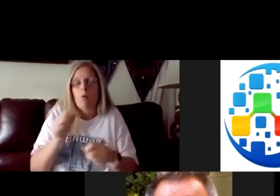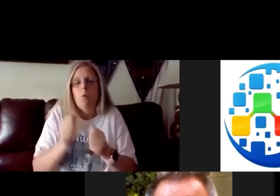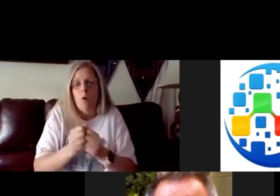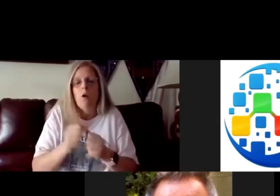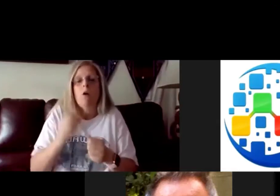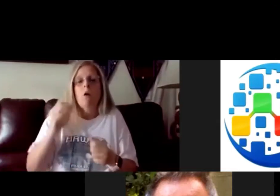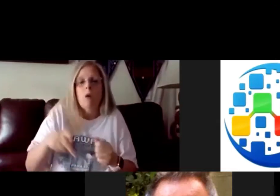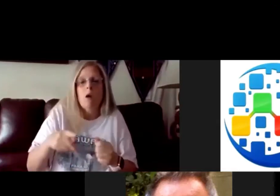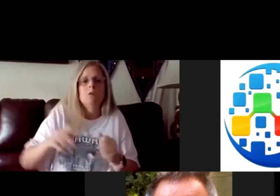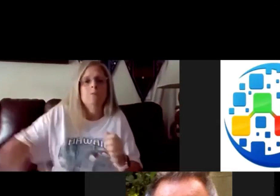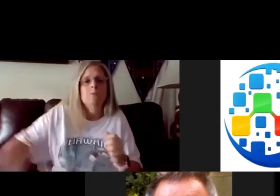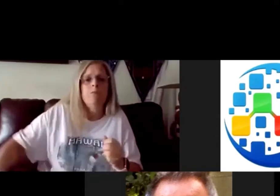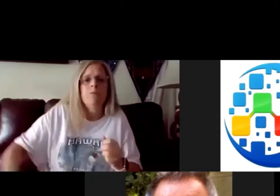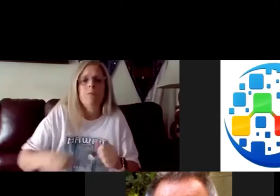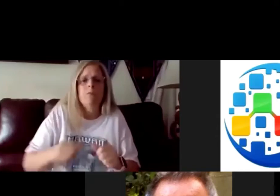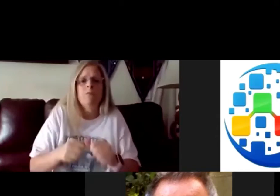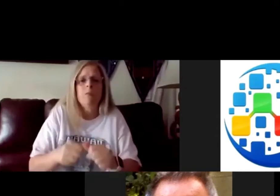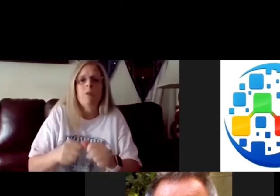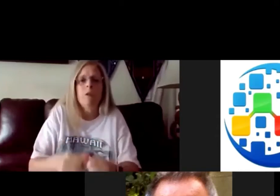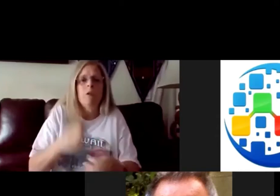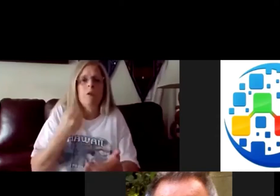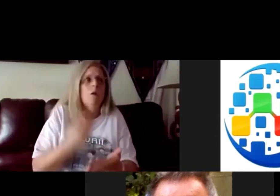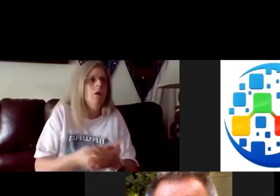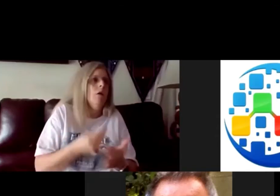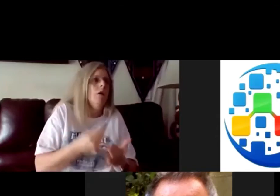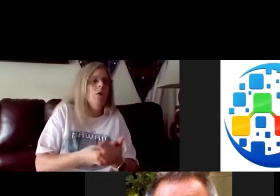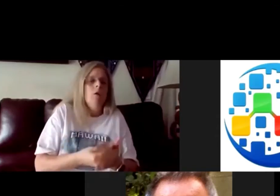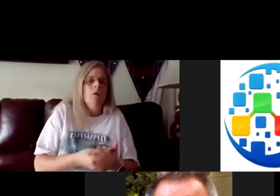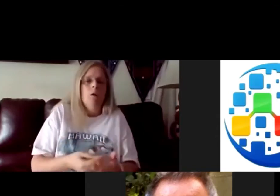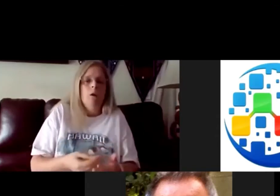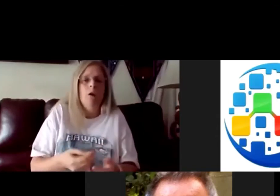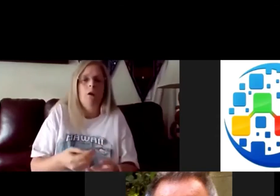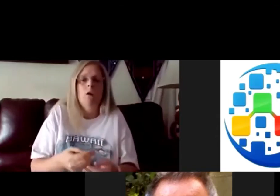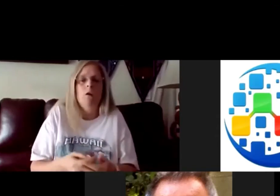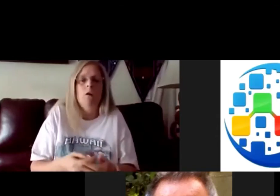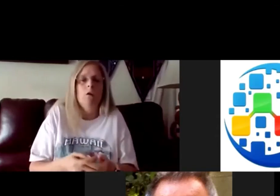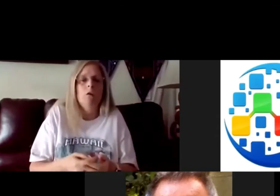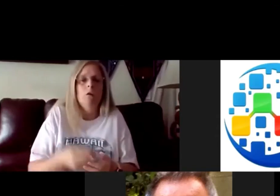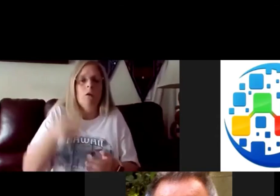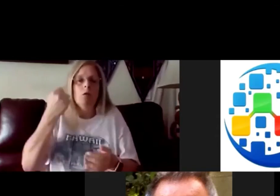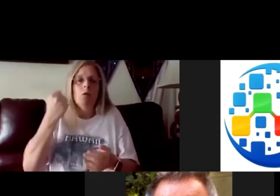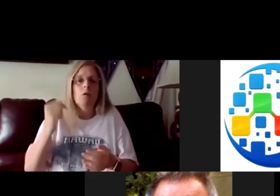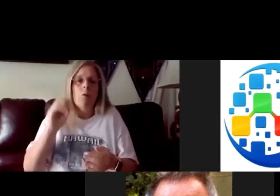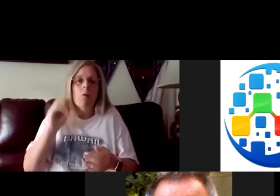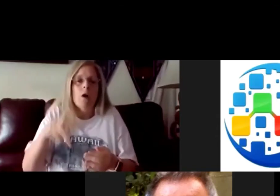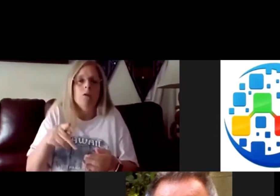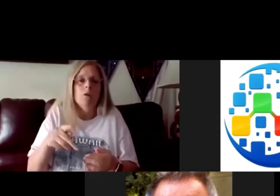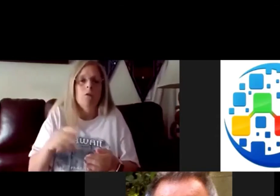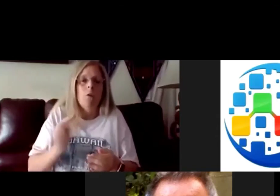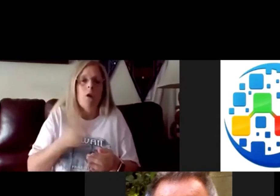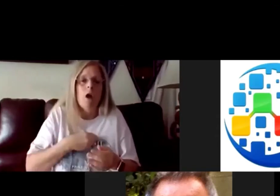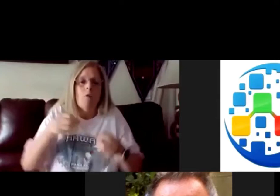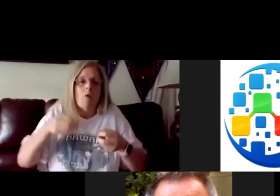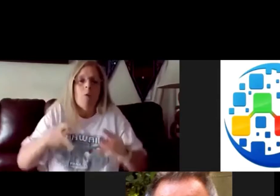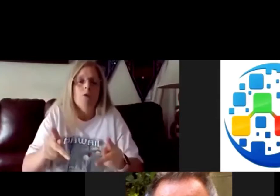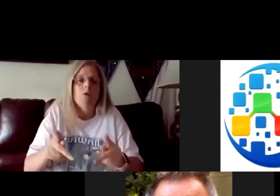a residual income. This is where we all want to be. And because of Onpassive, we have the opportunity to not only